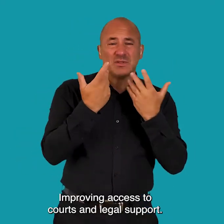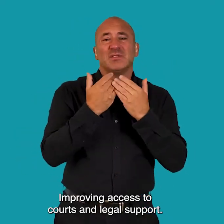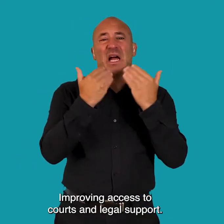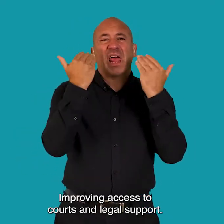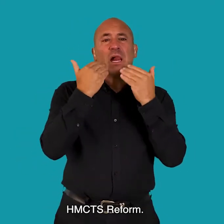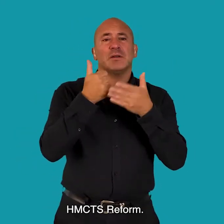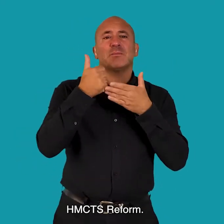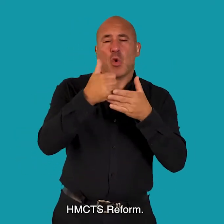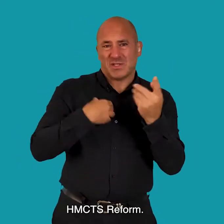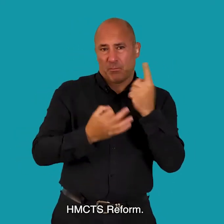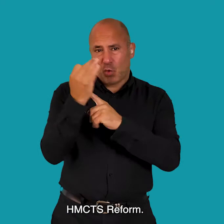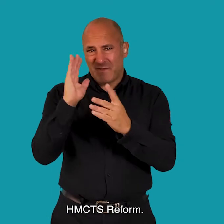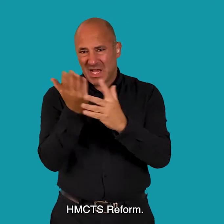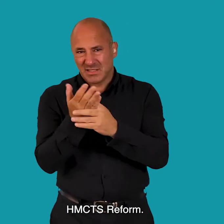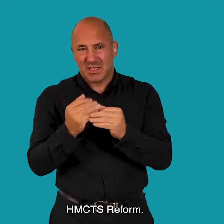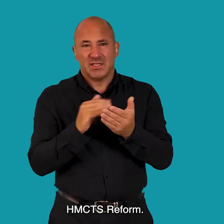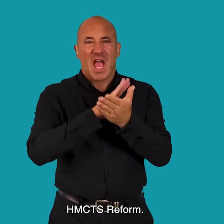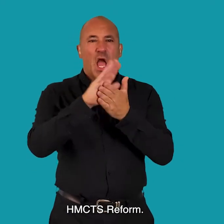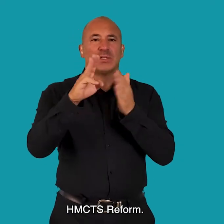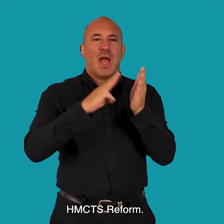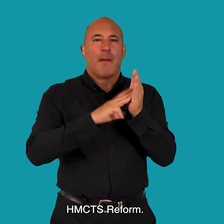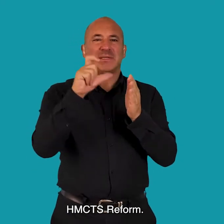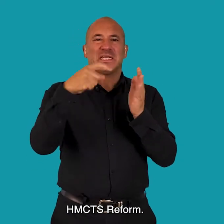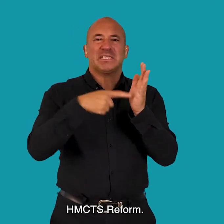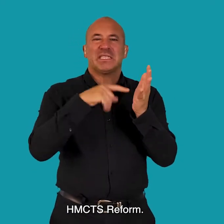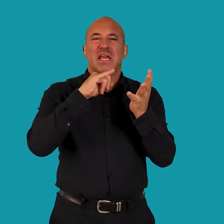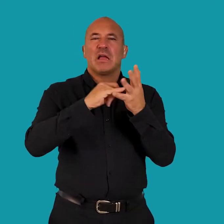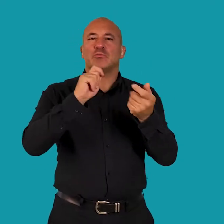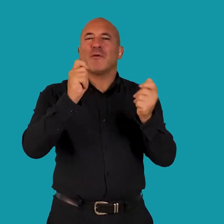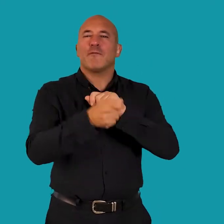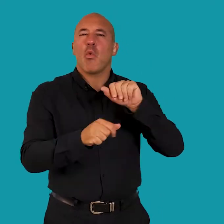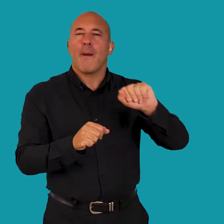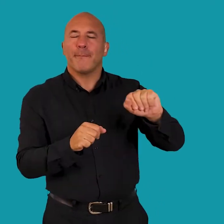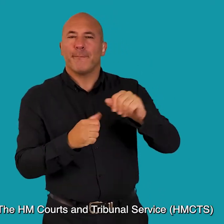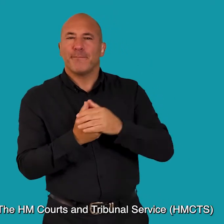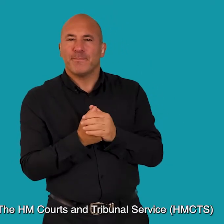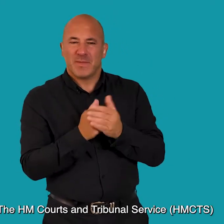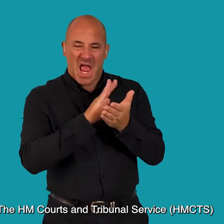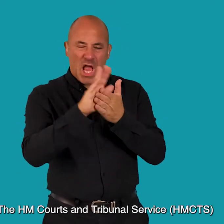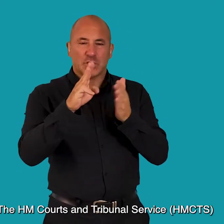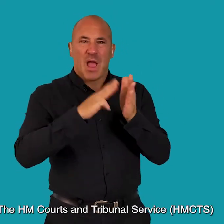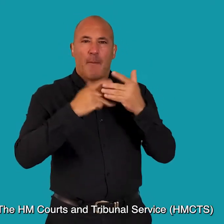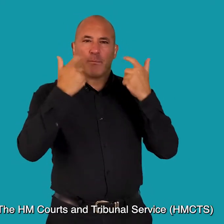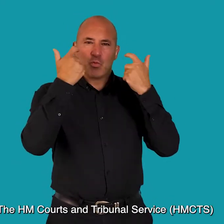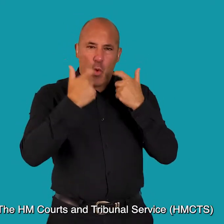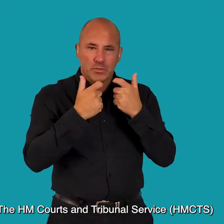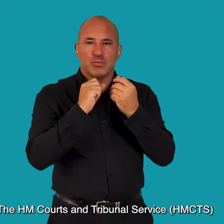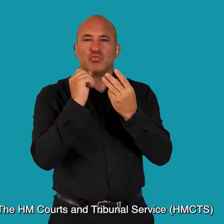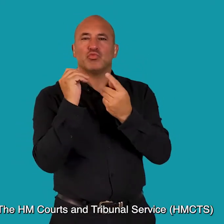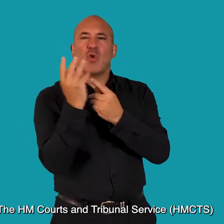support. HMCTS reform. The HM Courts and Tribunal